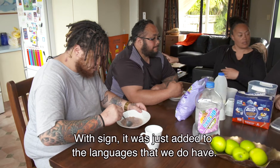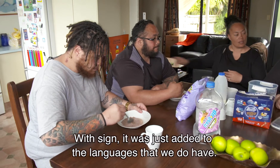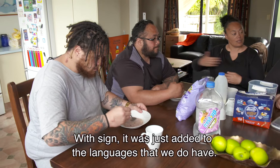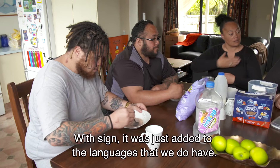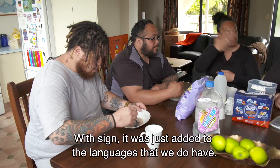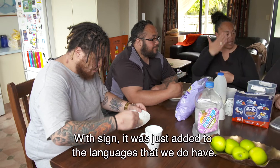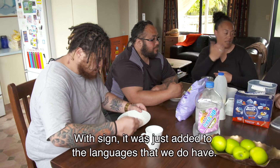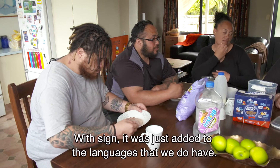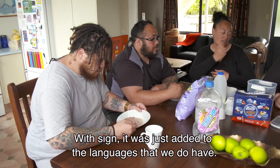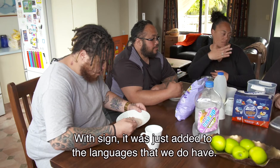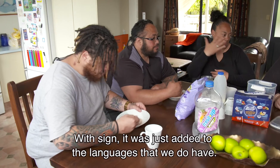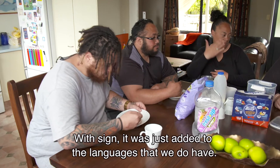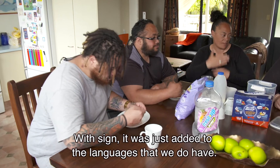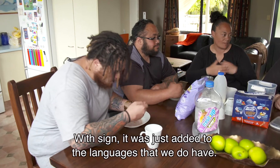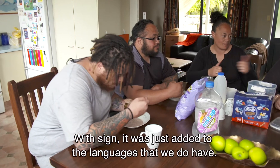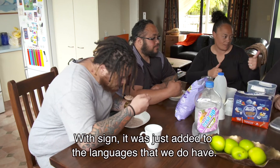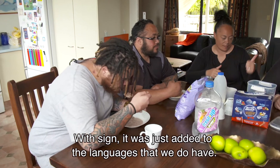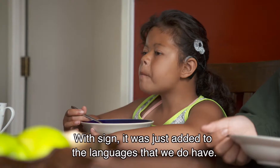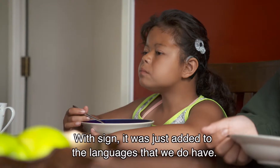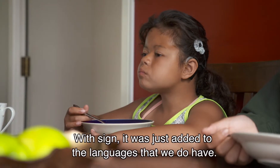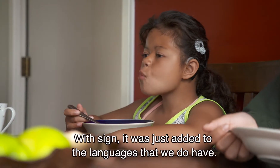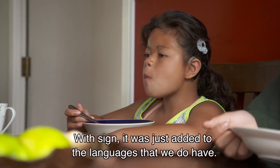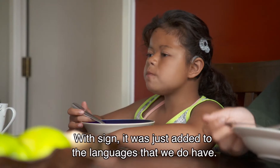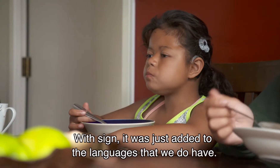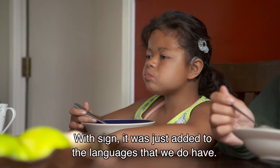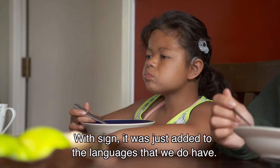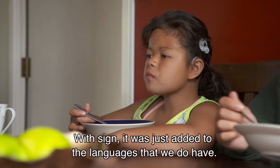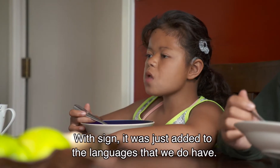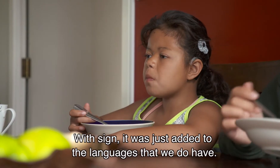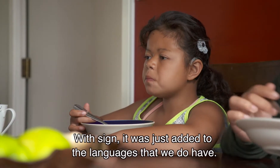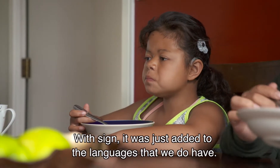was just added to the languages that we do have.